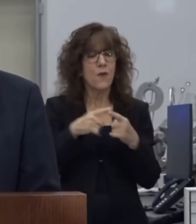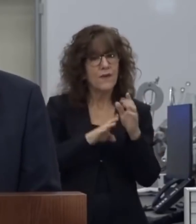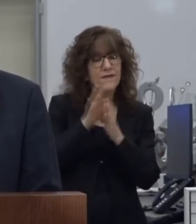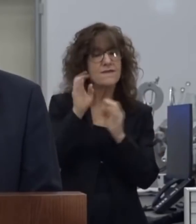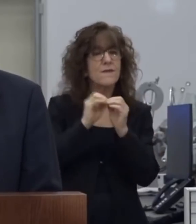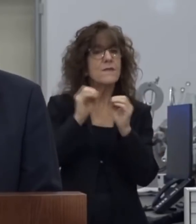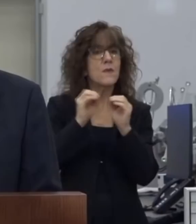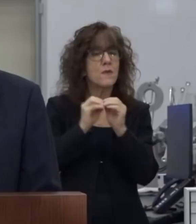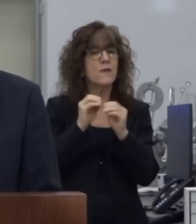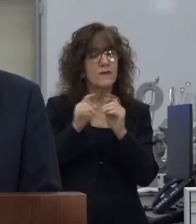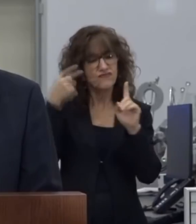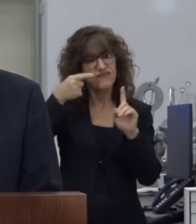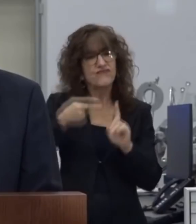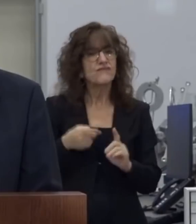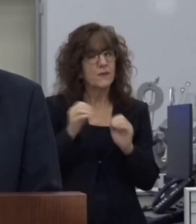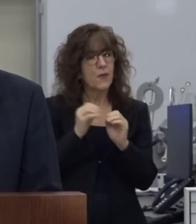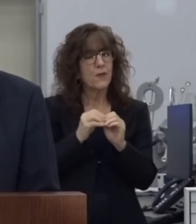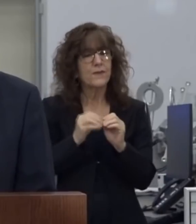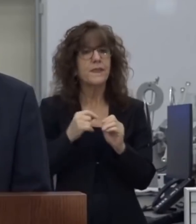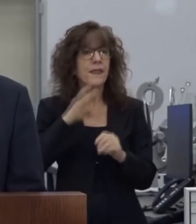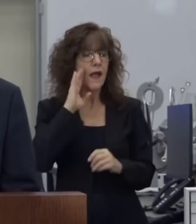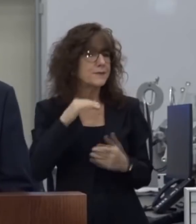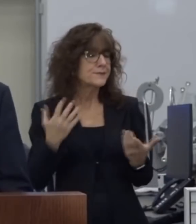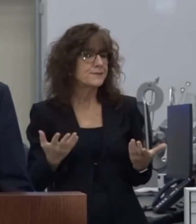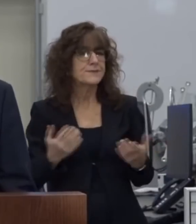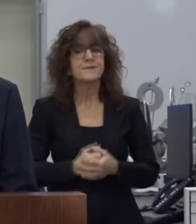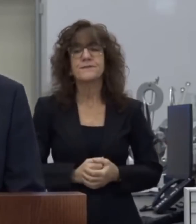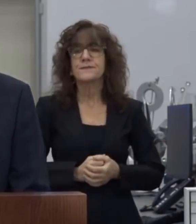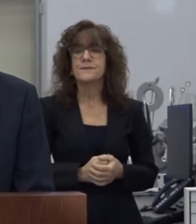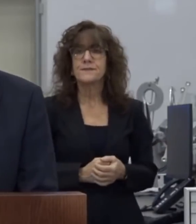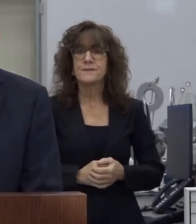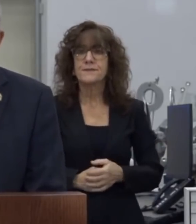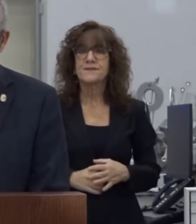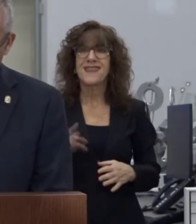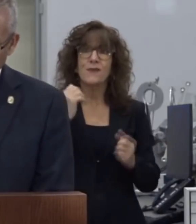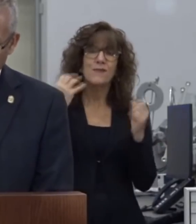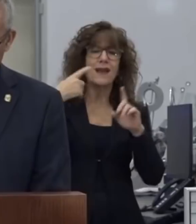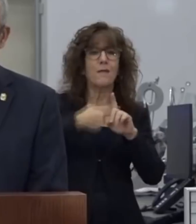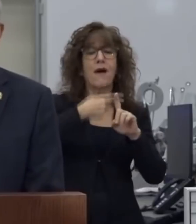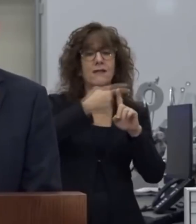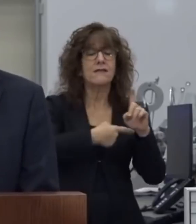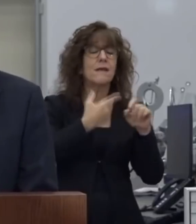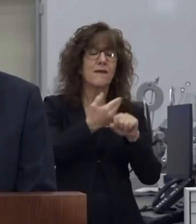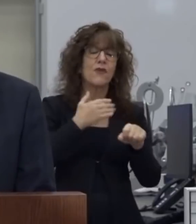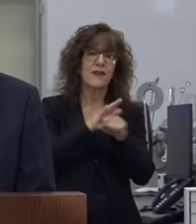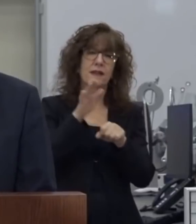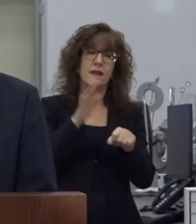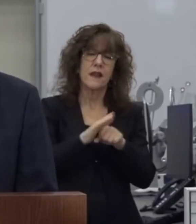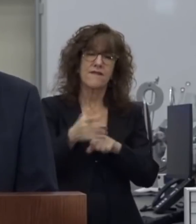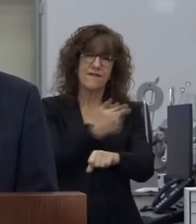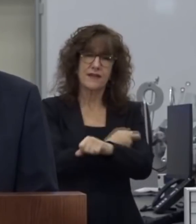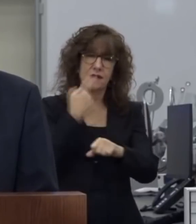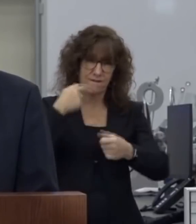more about the specifics. I do know this: it'll be months before there's enough vaccine available for the general